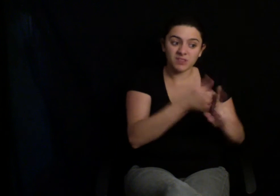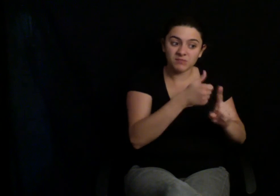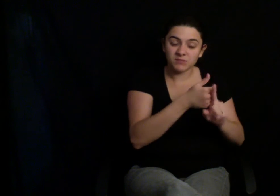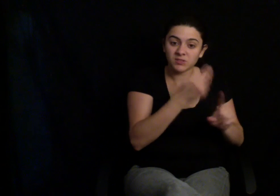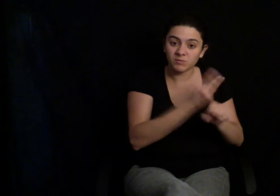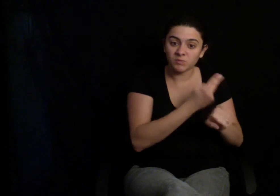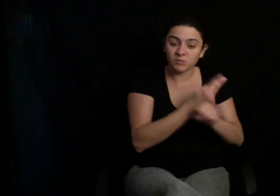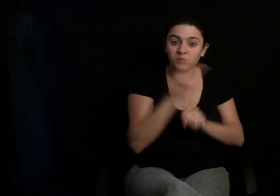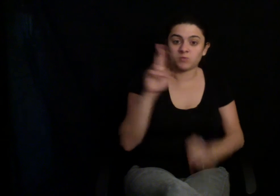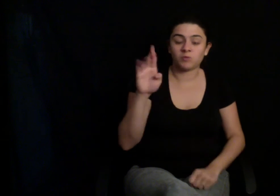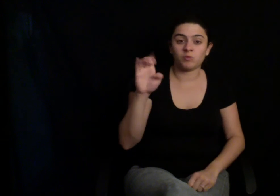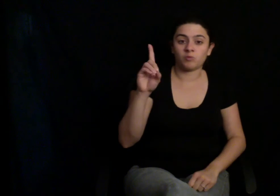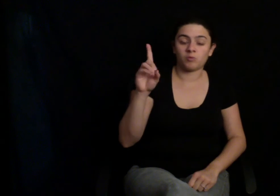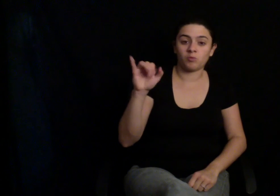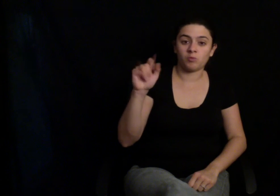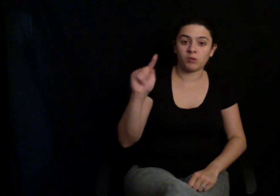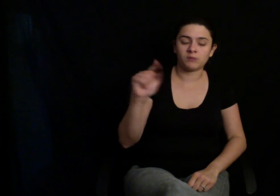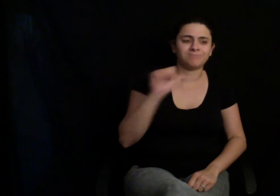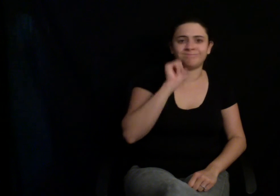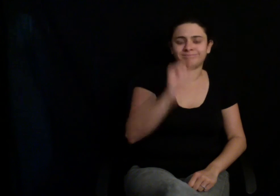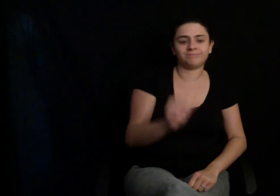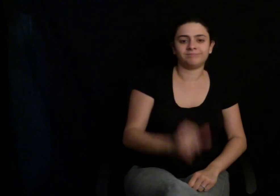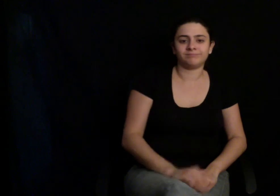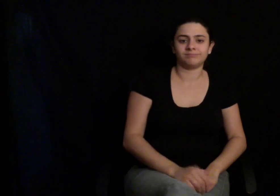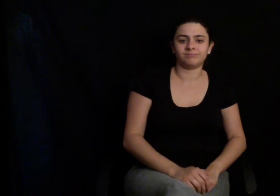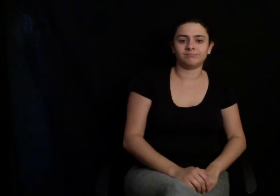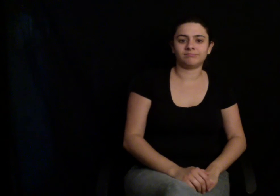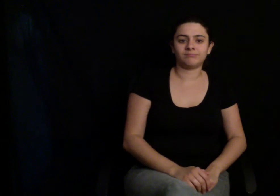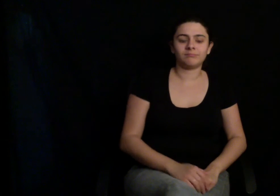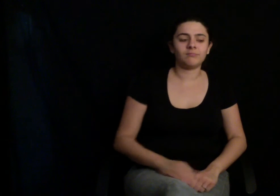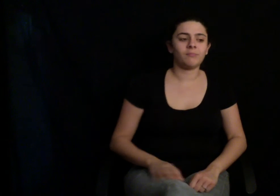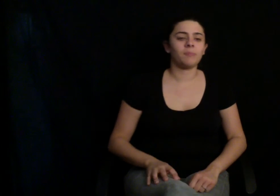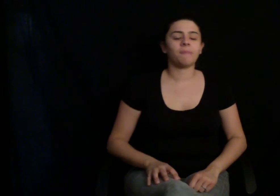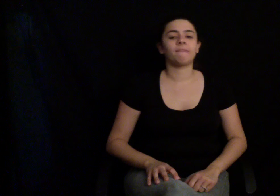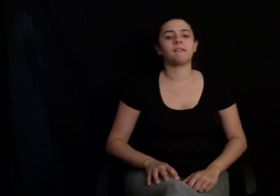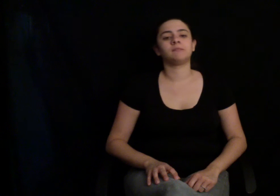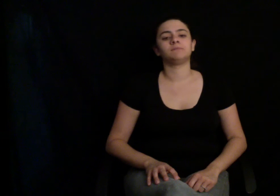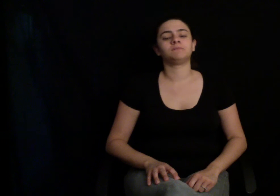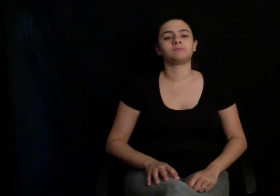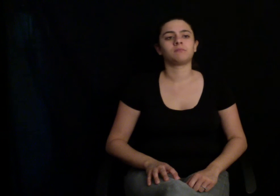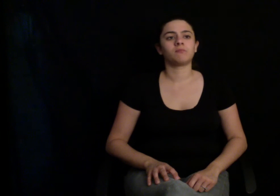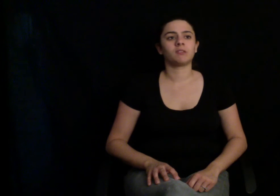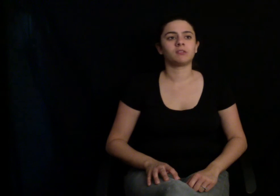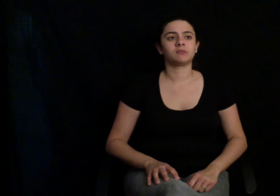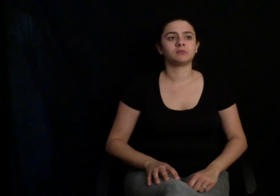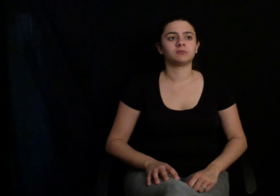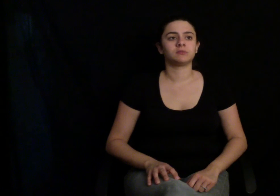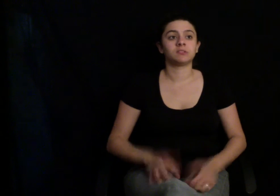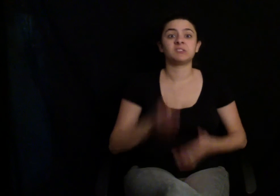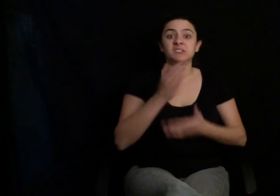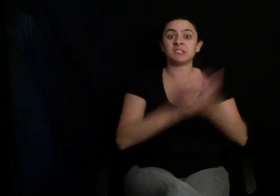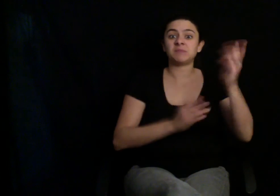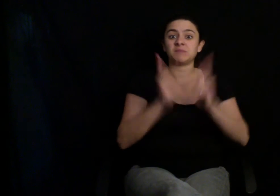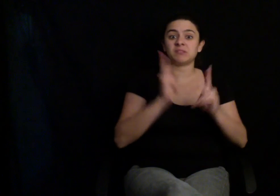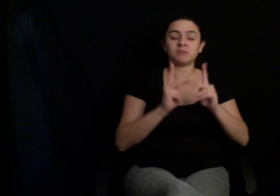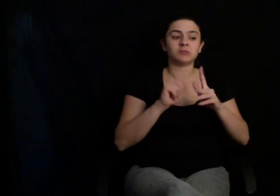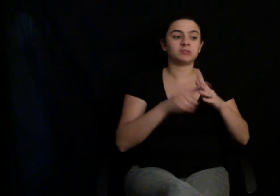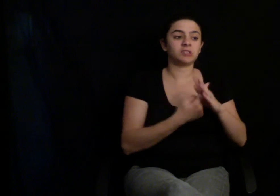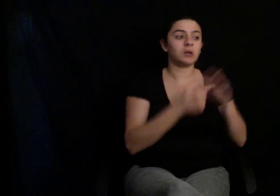stories like that. We'll have some of the people who we were talking about earlier, the trolls who come on and post porn, they'll actually, while they're doing that, start reading some of the people's stories, and they'll